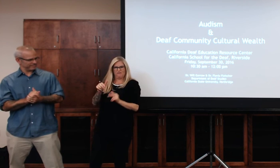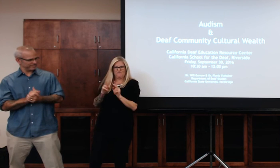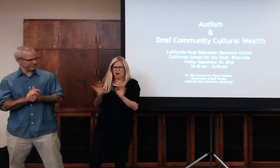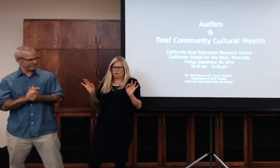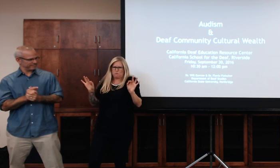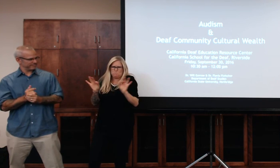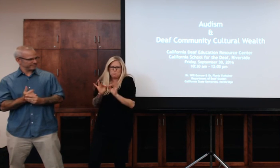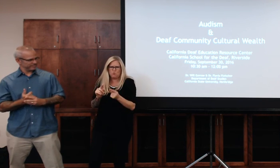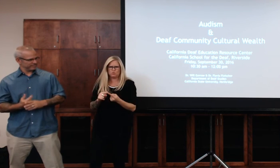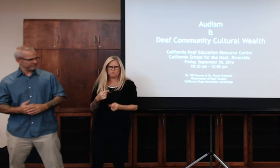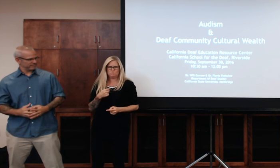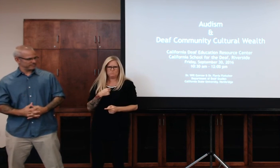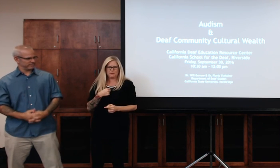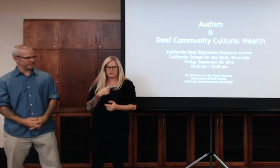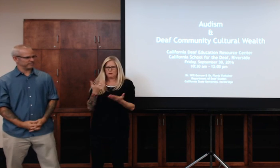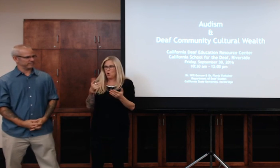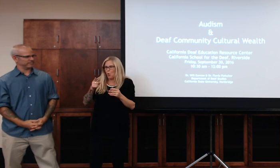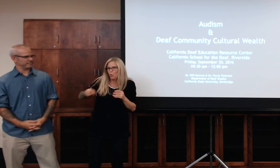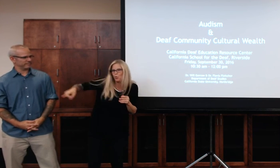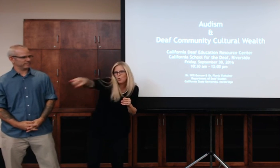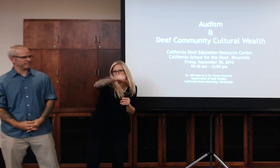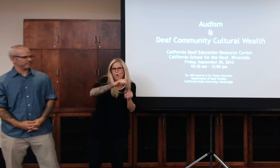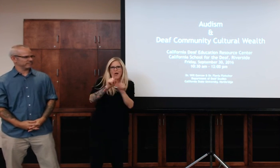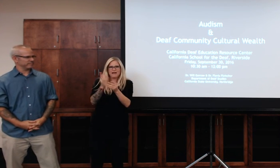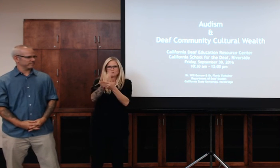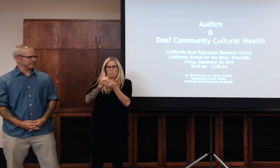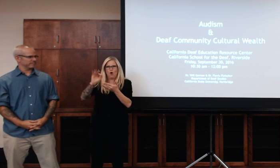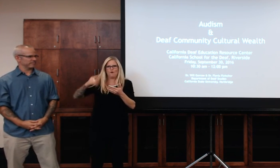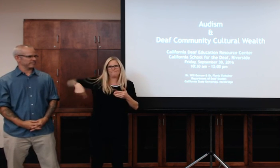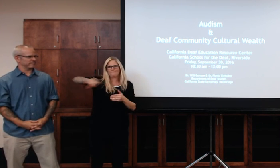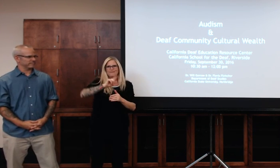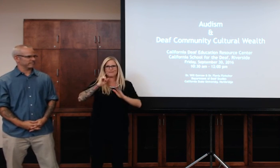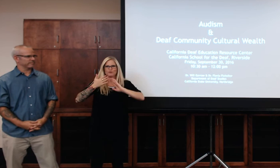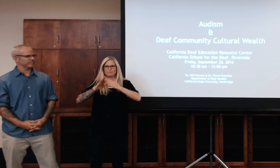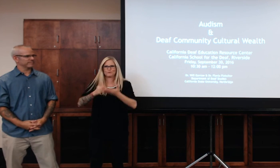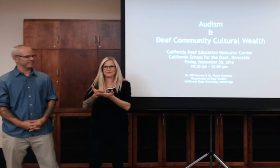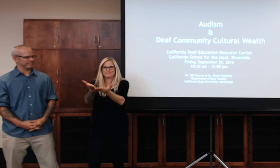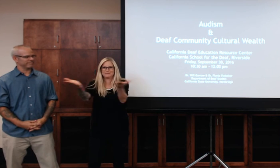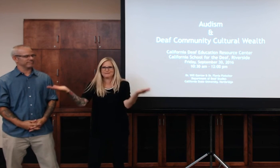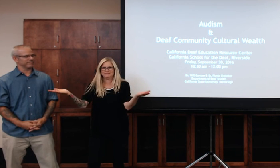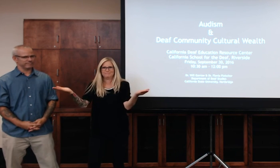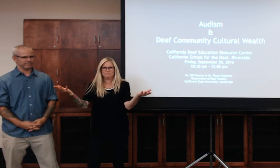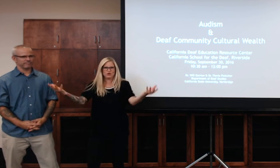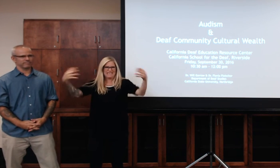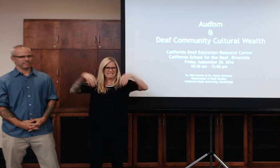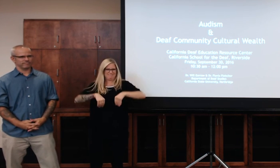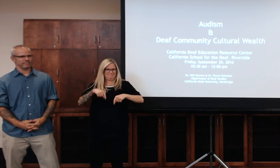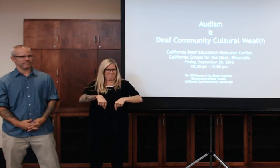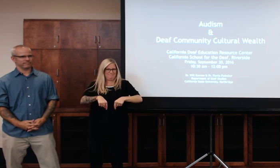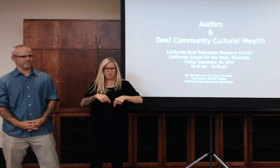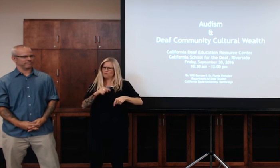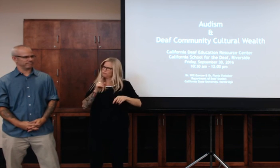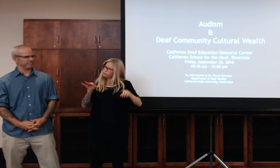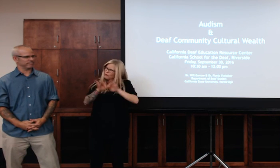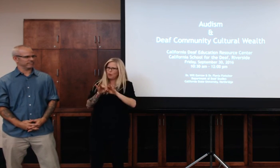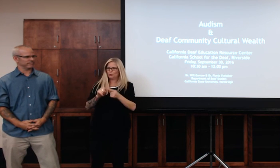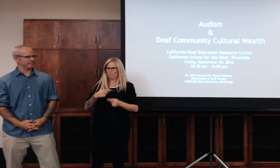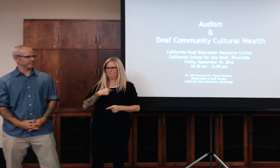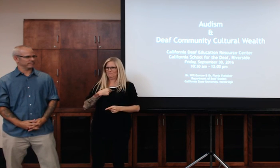doing this presentation, and that's why it's very important to me. You are all part of the deaf community. So that's very